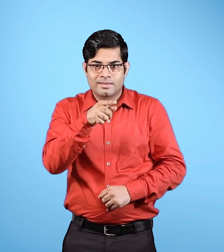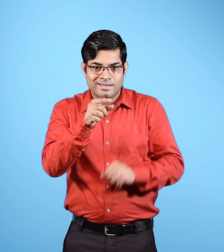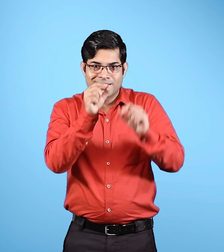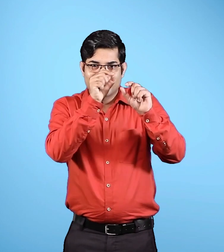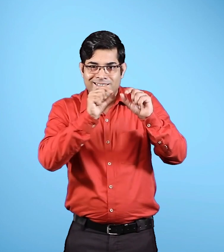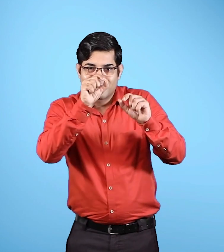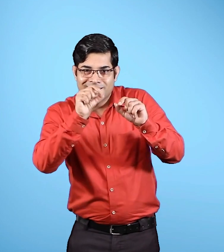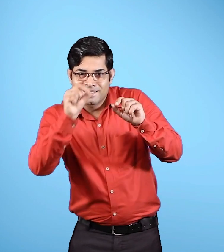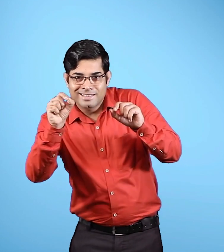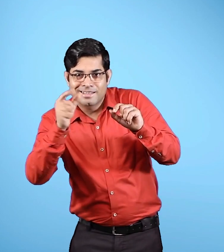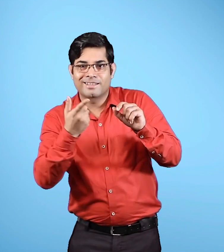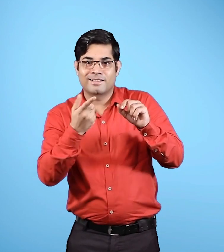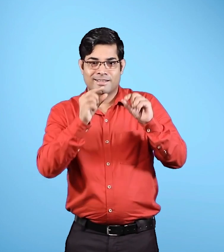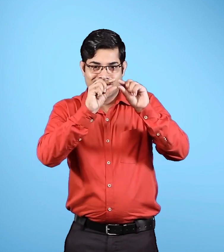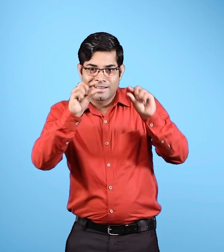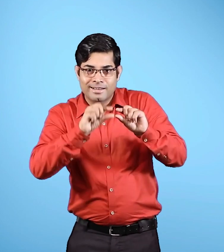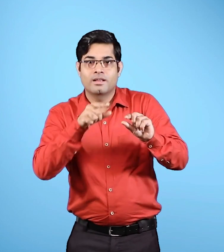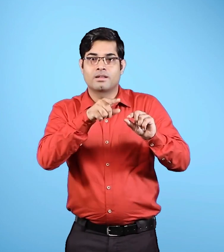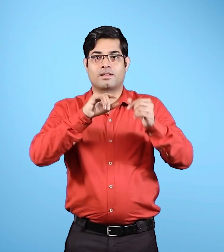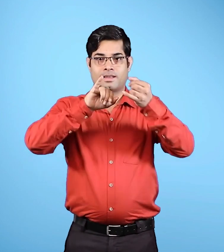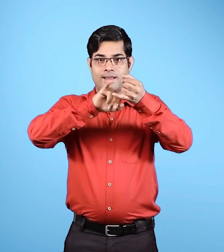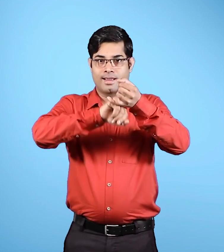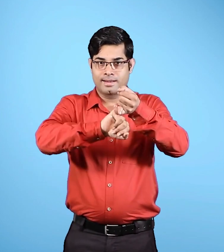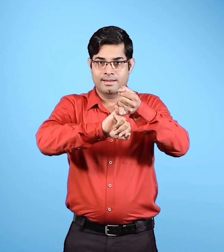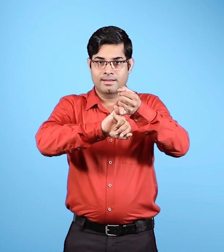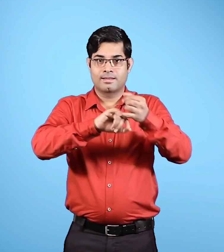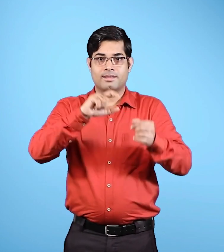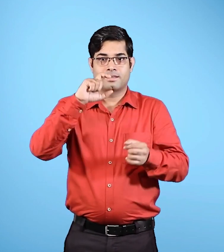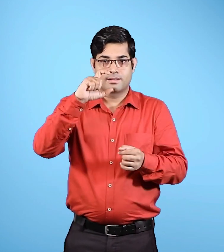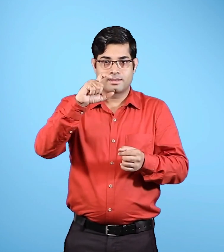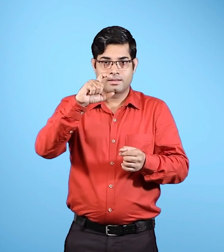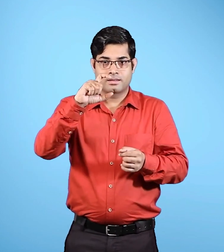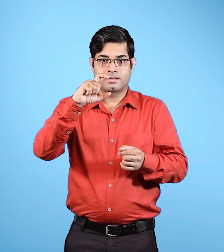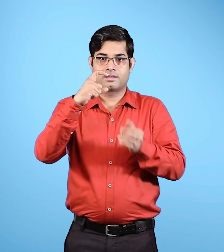All inscriptions contain both scripts and languages.